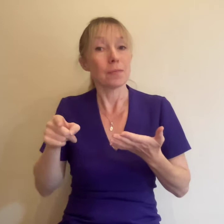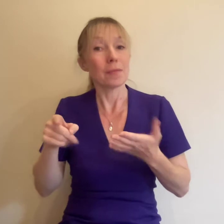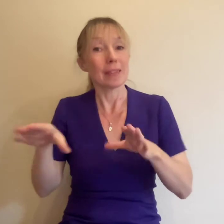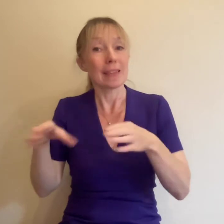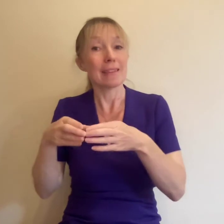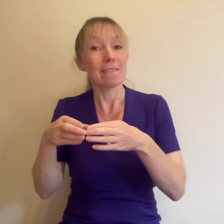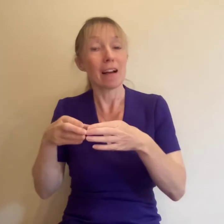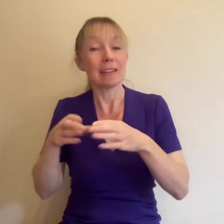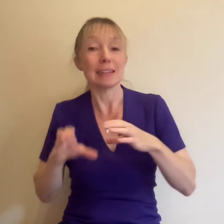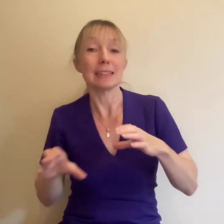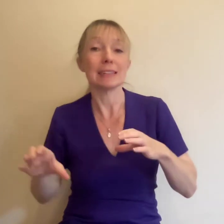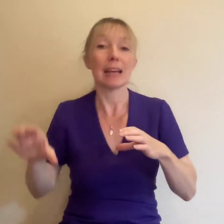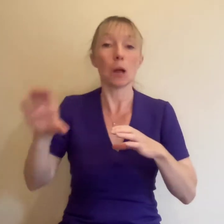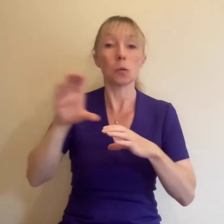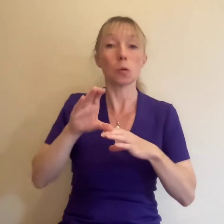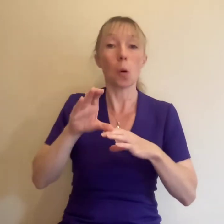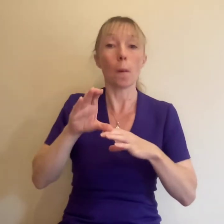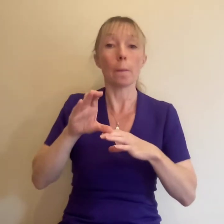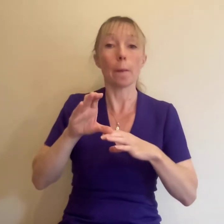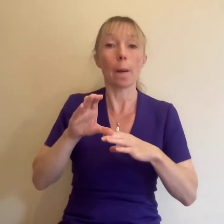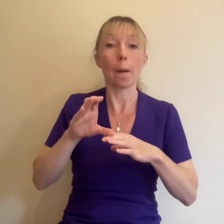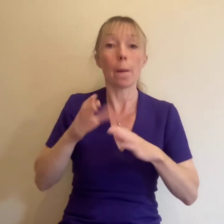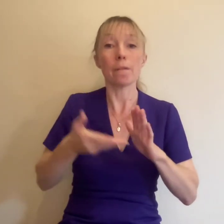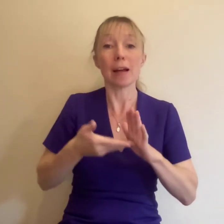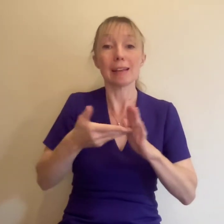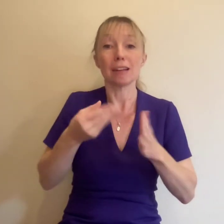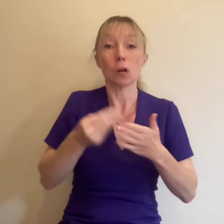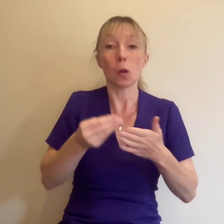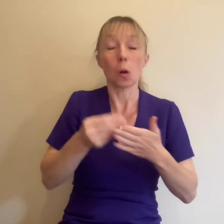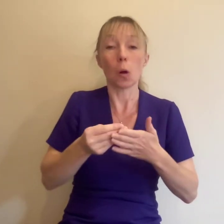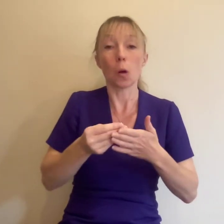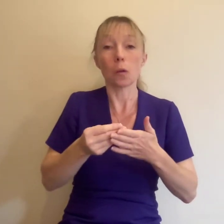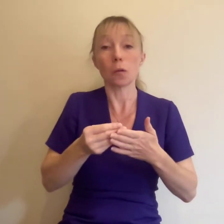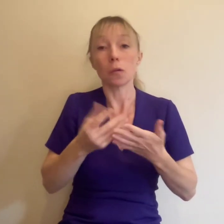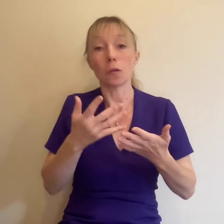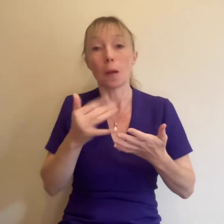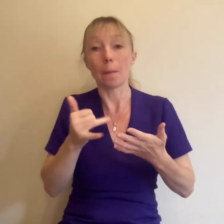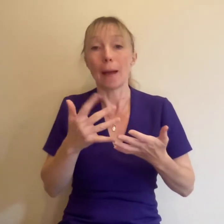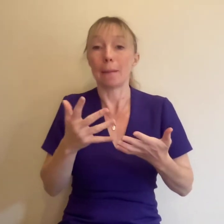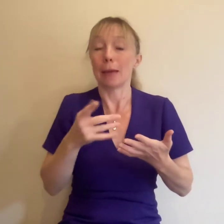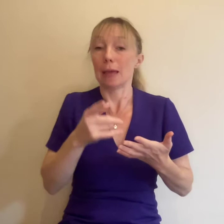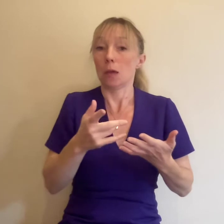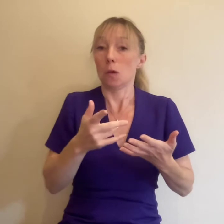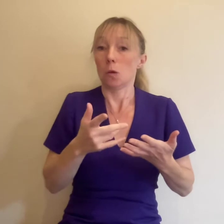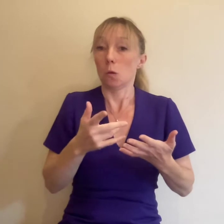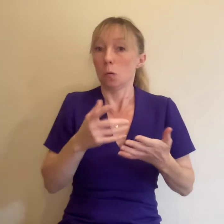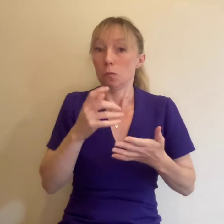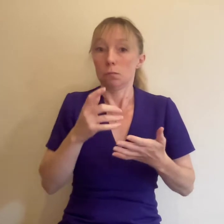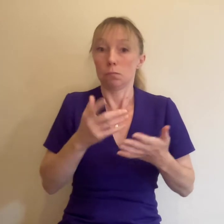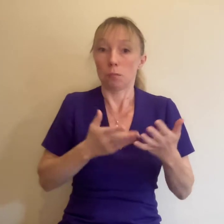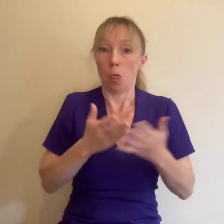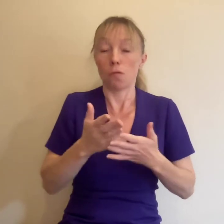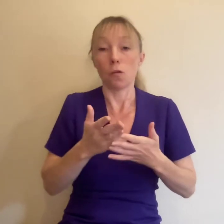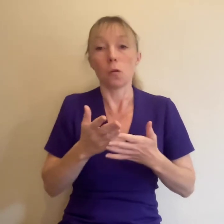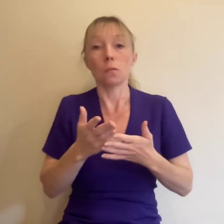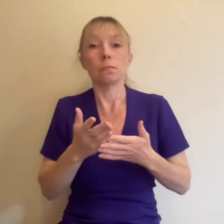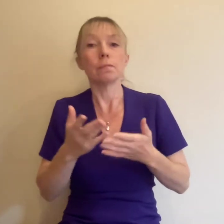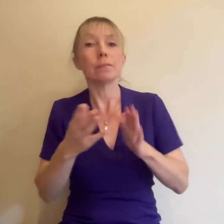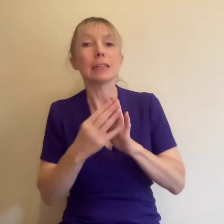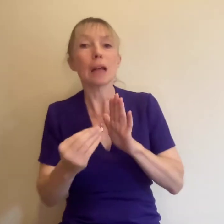additional costs that may be incurred for you to participate in the programme, e.g. for BSL interpreters,